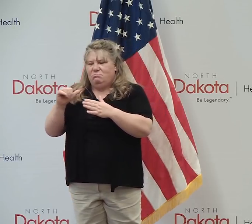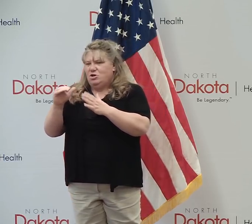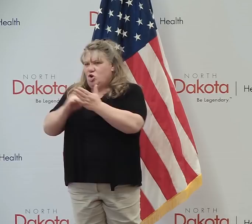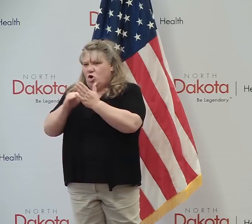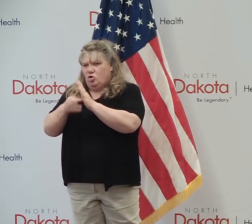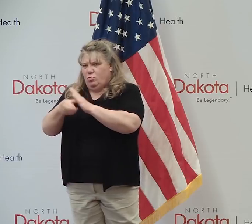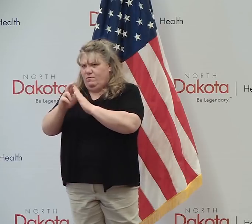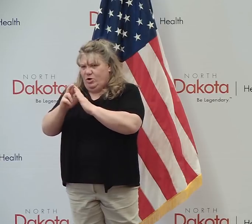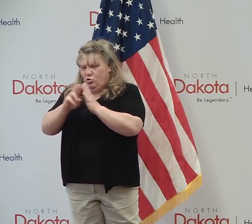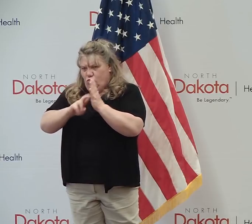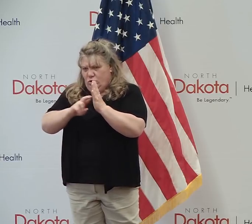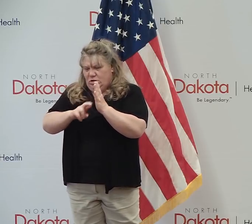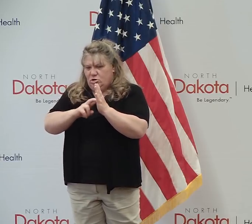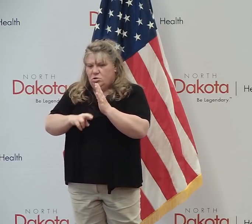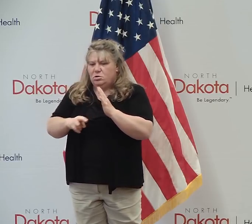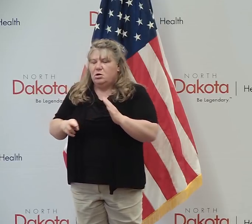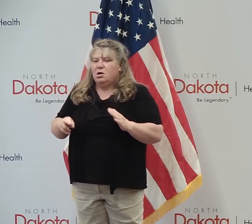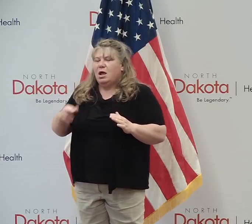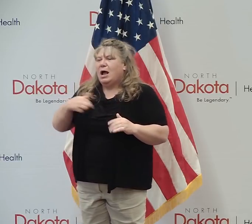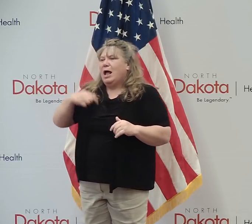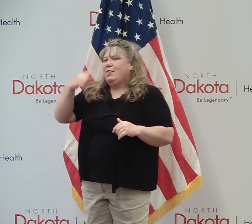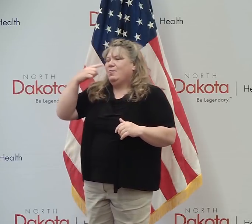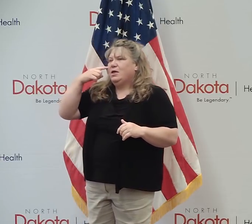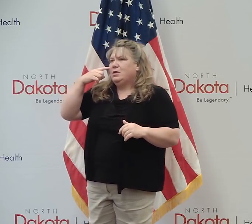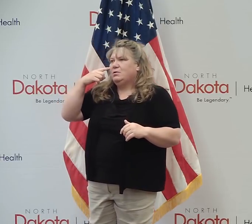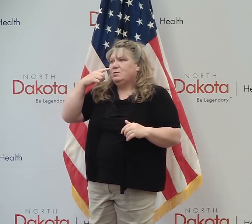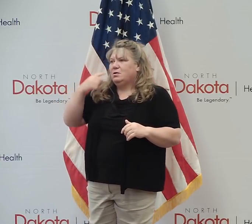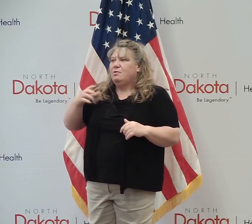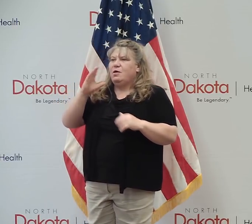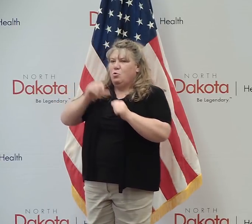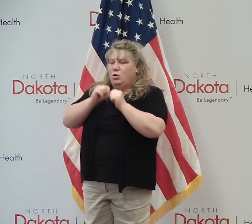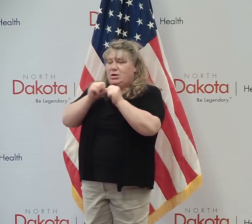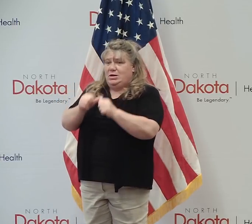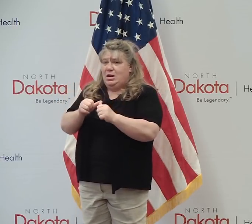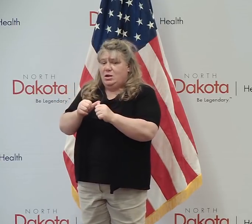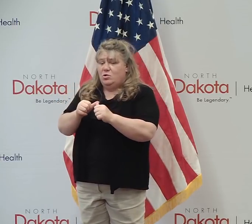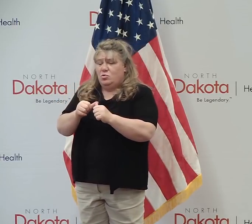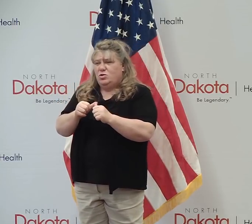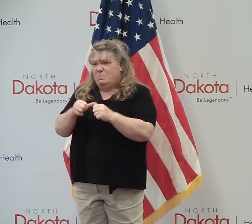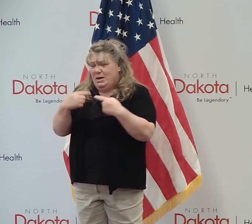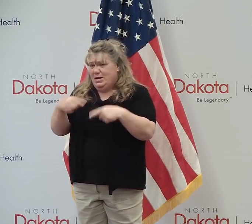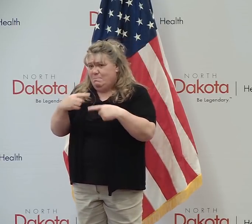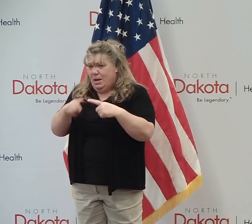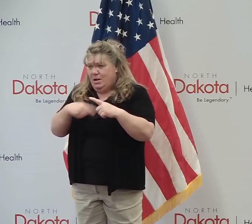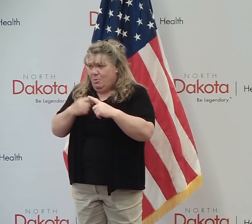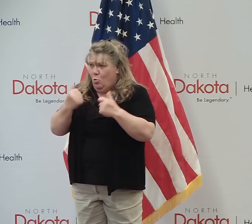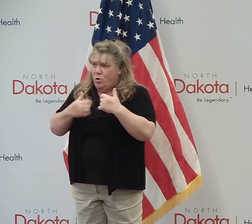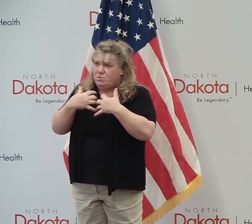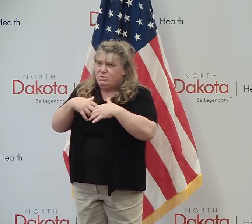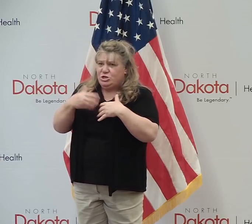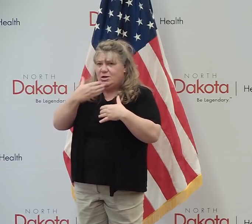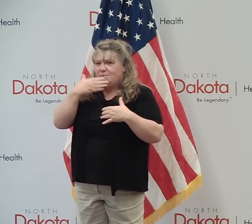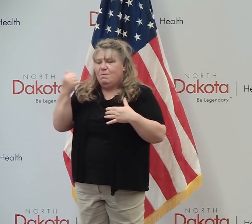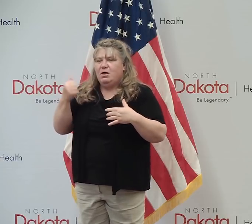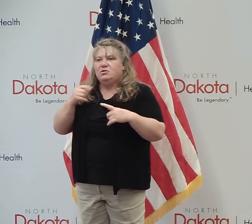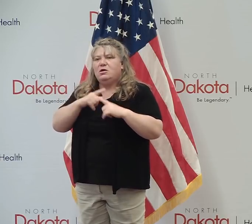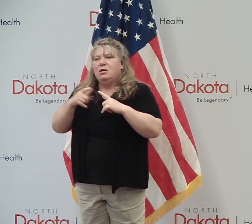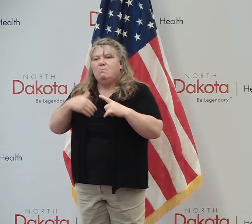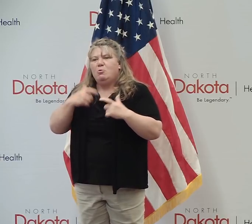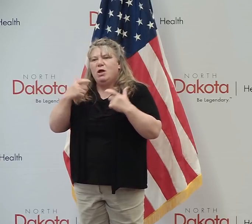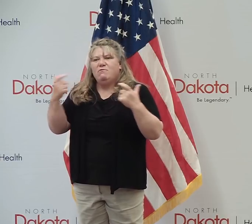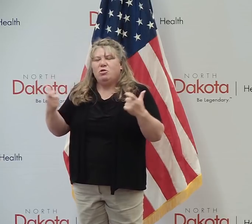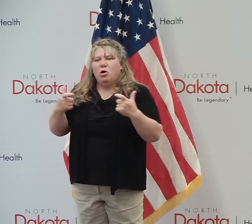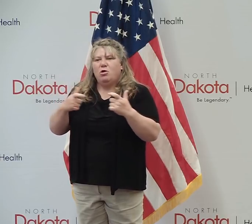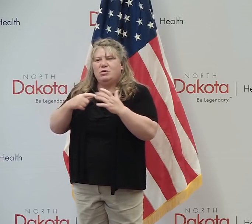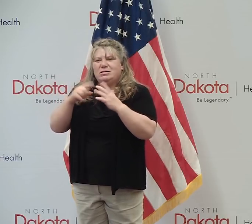headline, and so I think that again there'll continue to be a debate, but I would want to make sure that we've got large sample sizes and they're